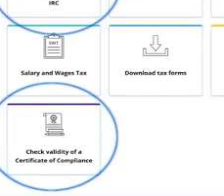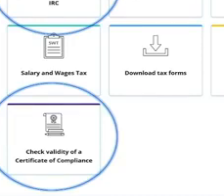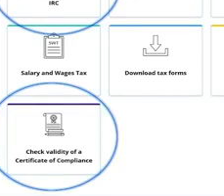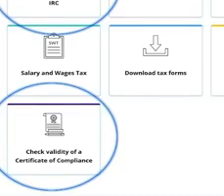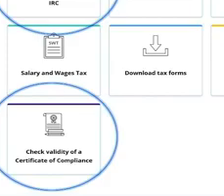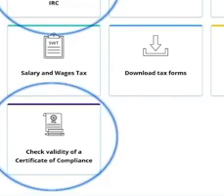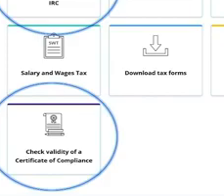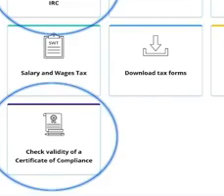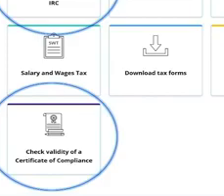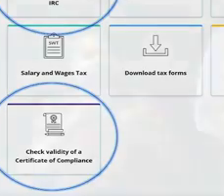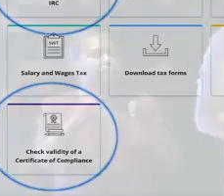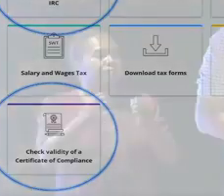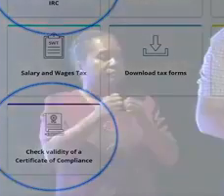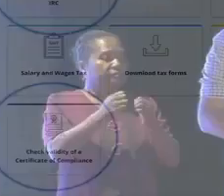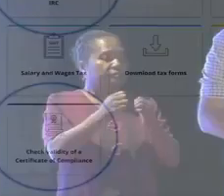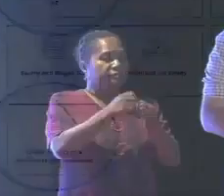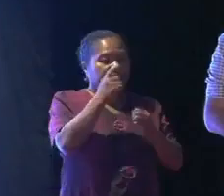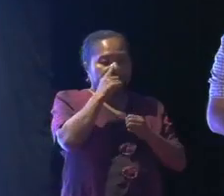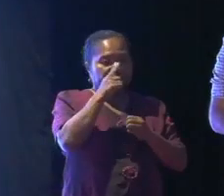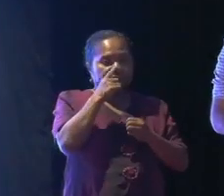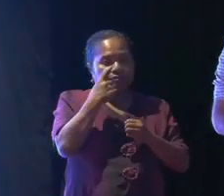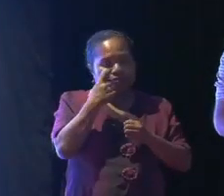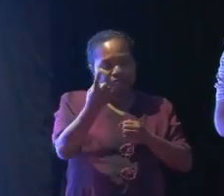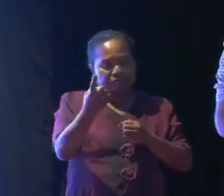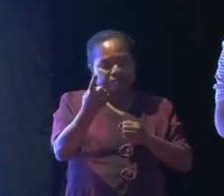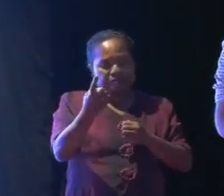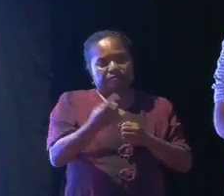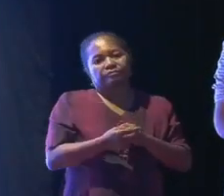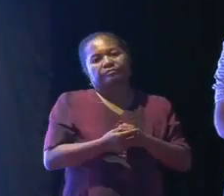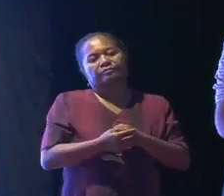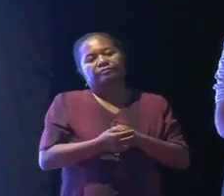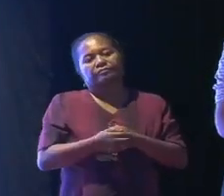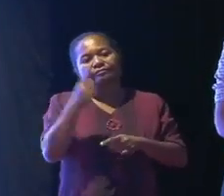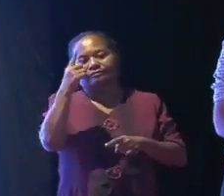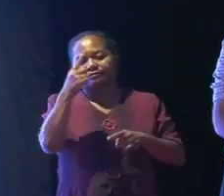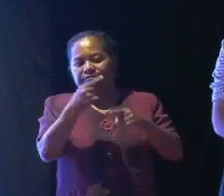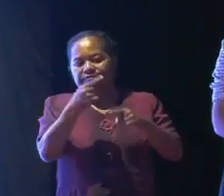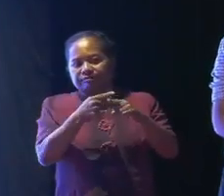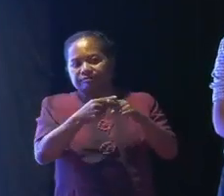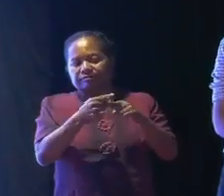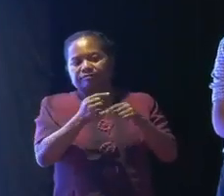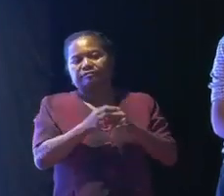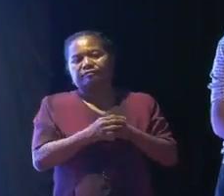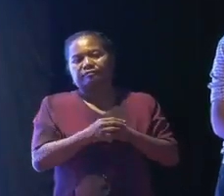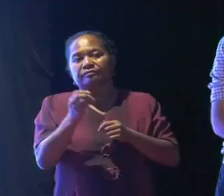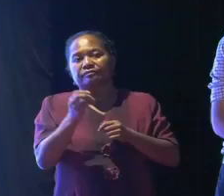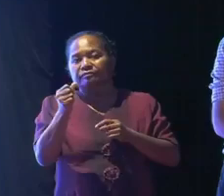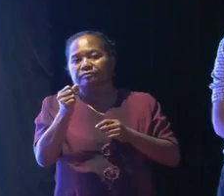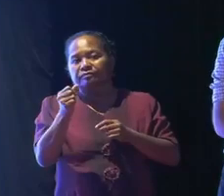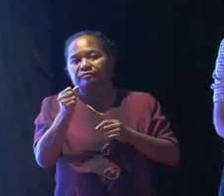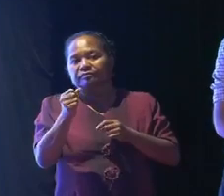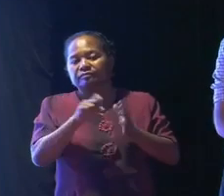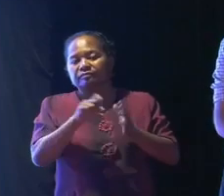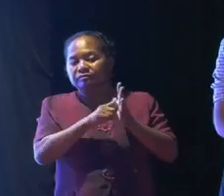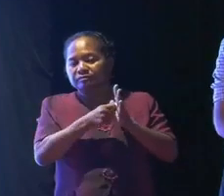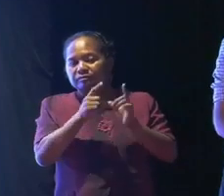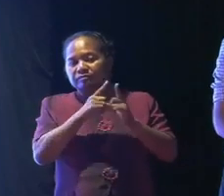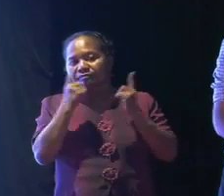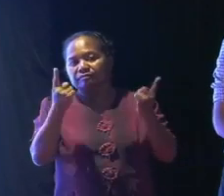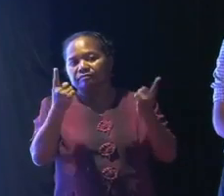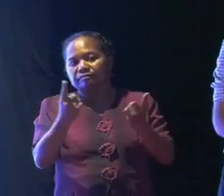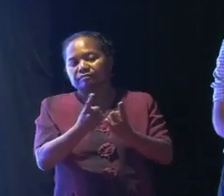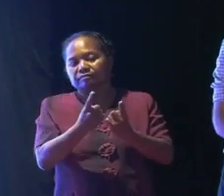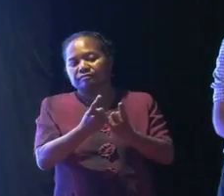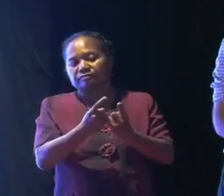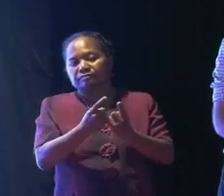where most people find what they're looking for very fast. Okay, so some of the main things that you need to